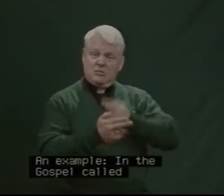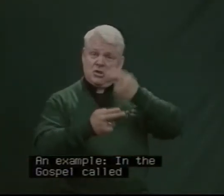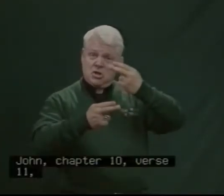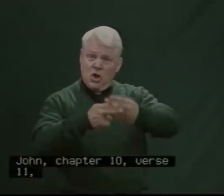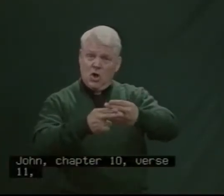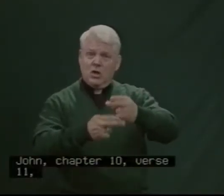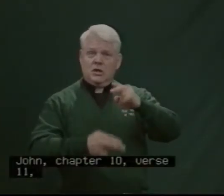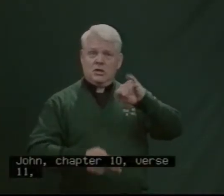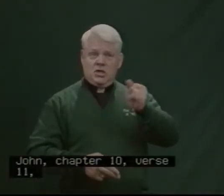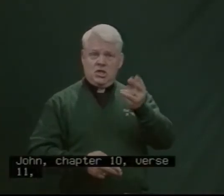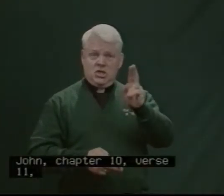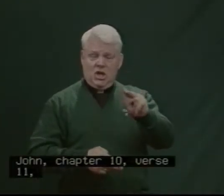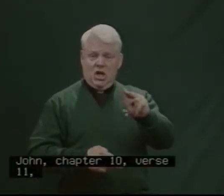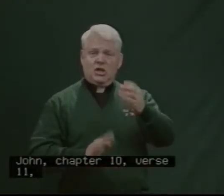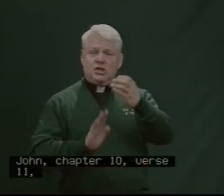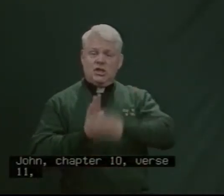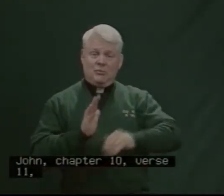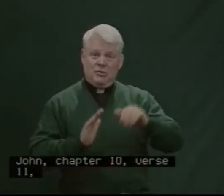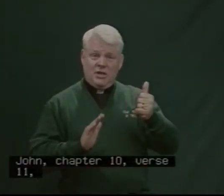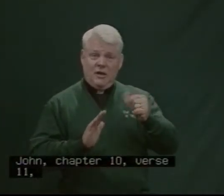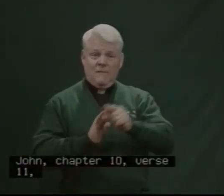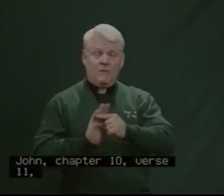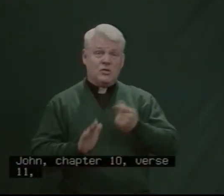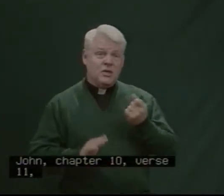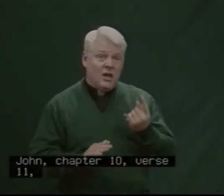In the Gospel called John, chapter 10, verse 11,